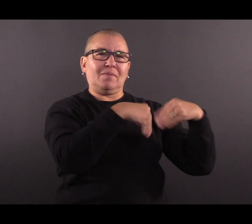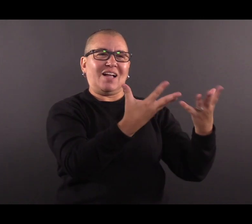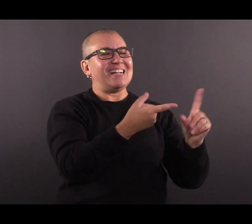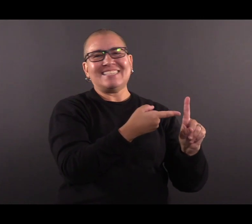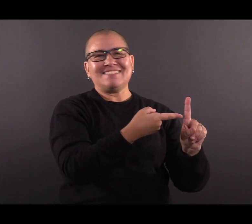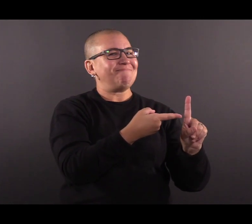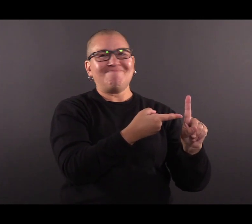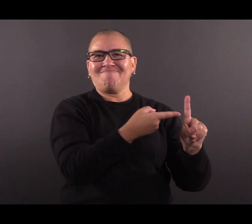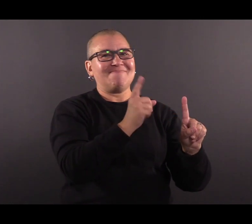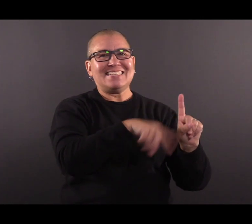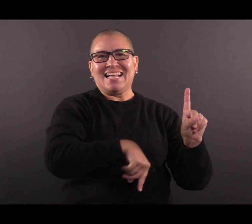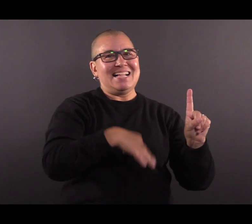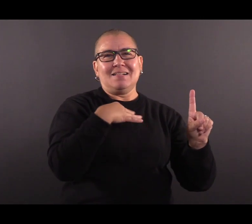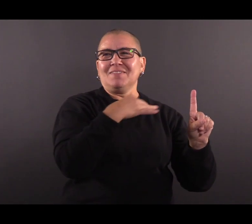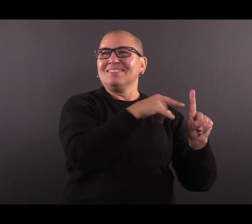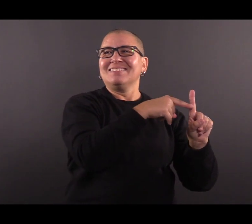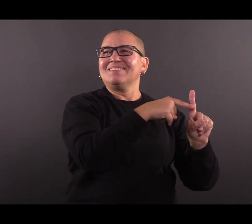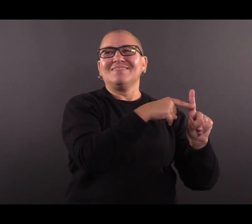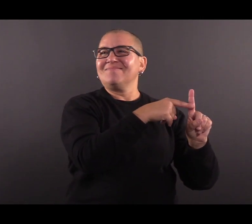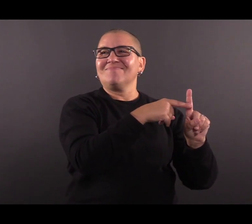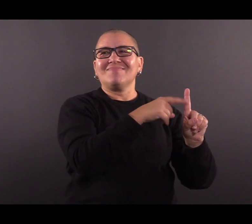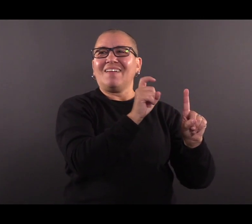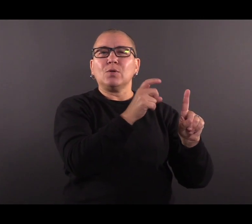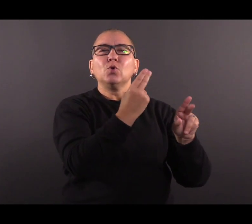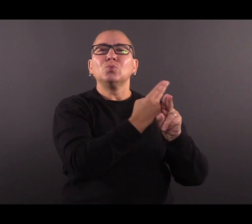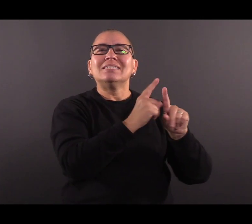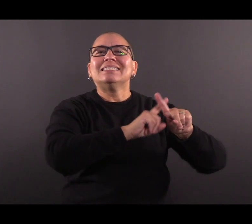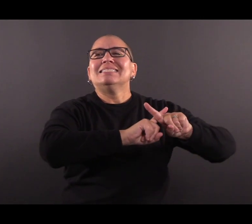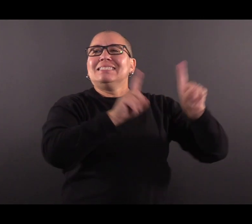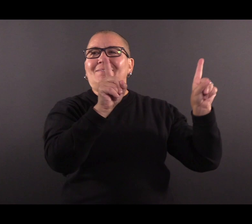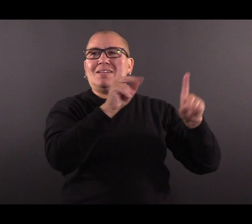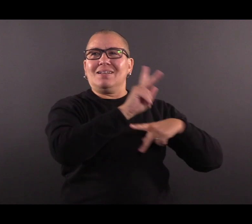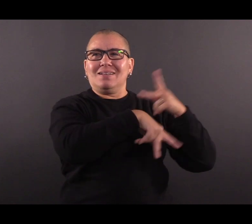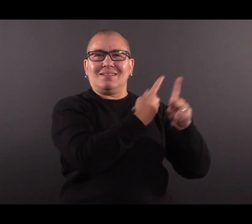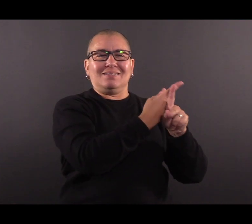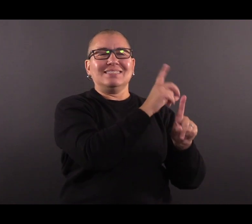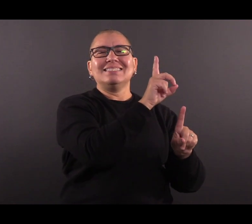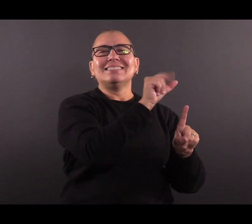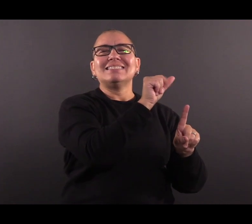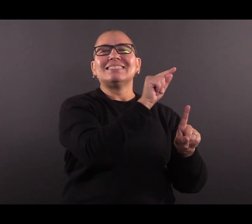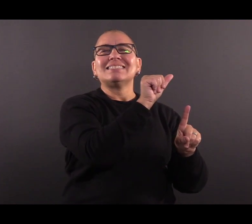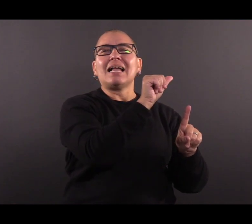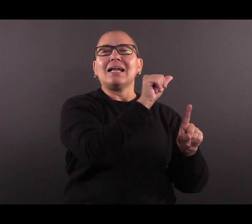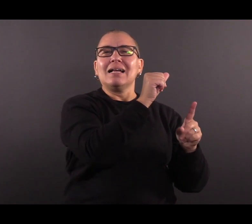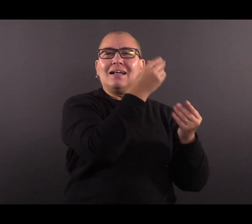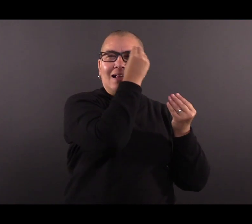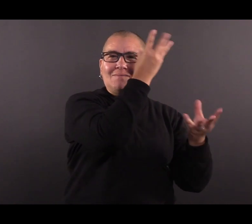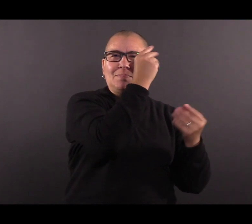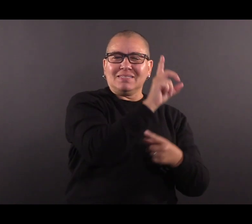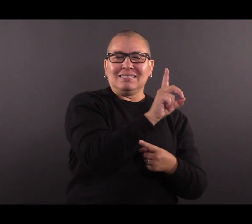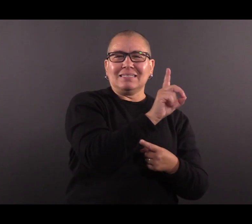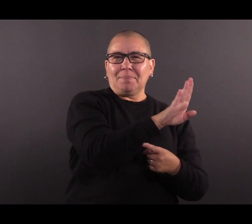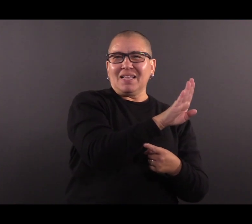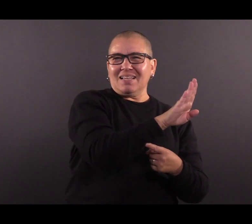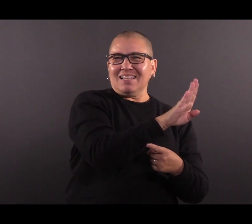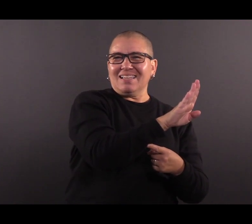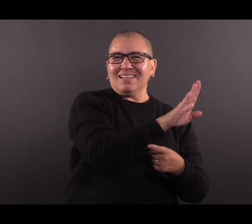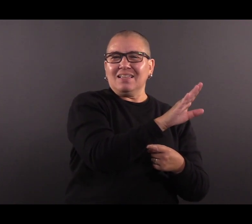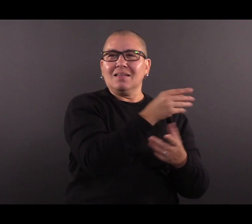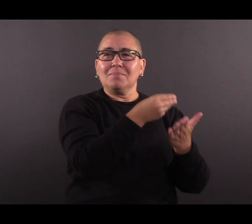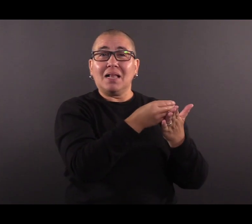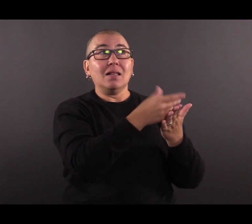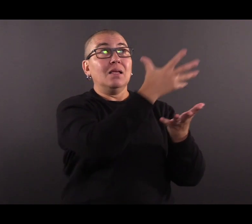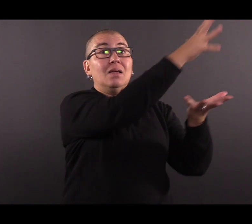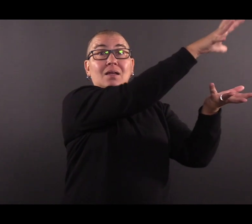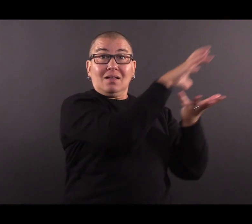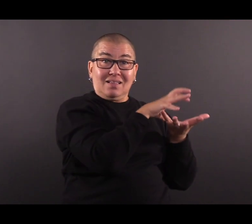they're required to use a comparable database, which must be funded through the VSP's individual project category,